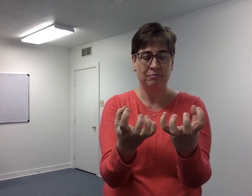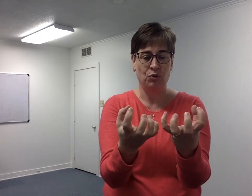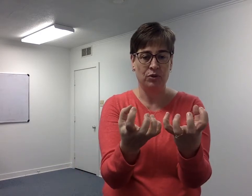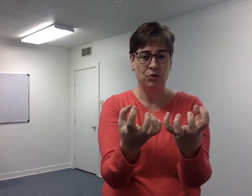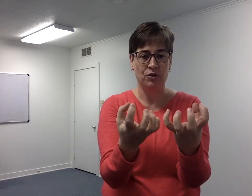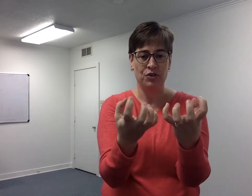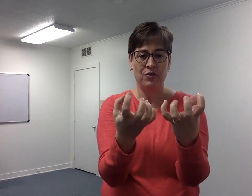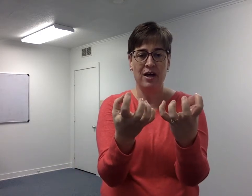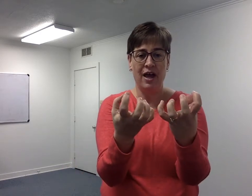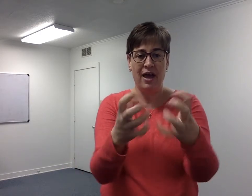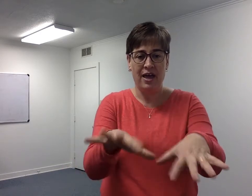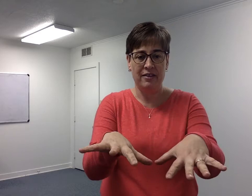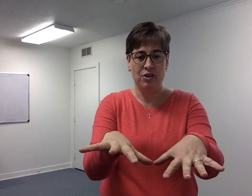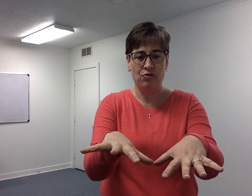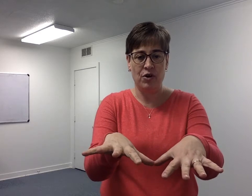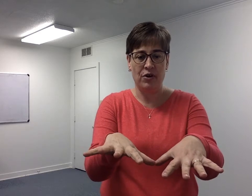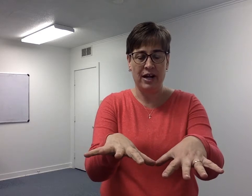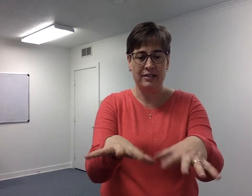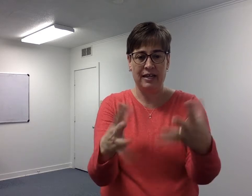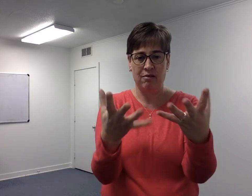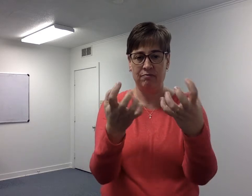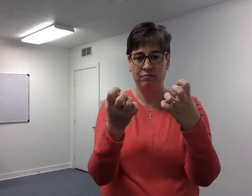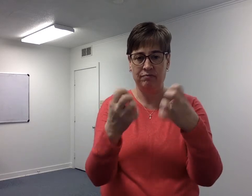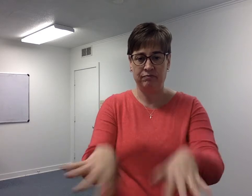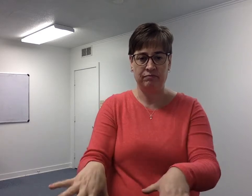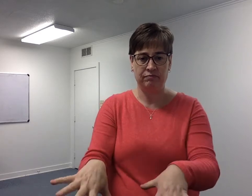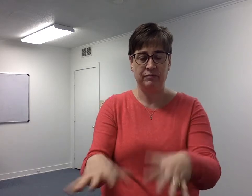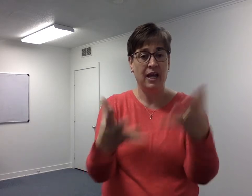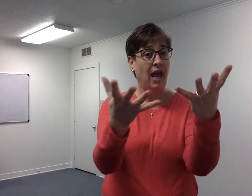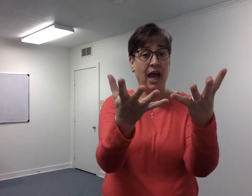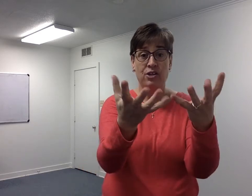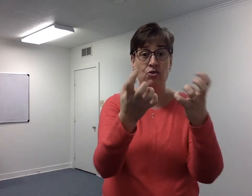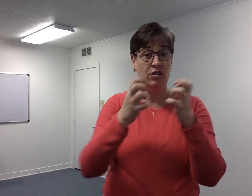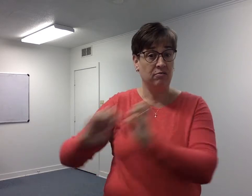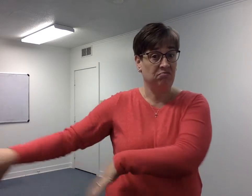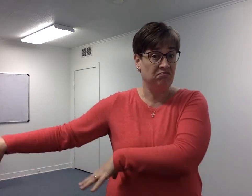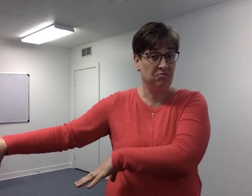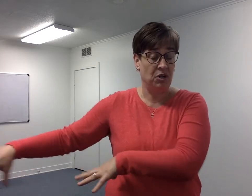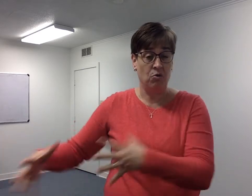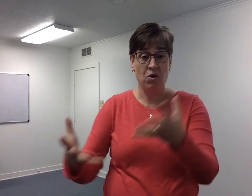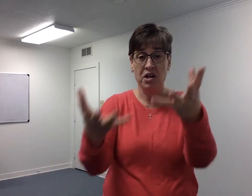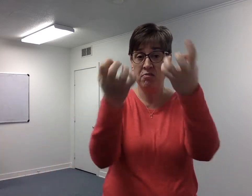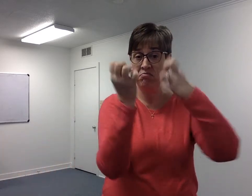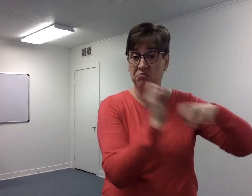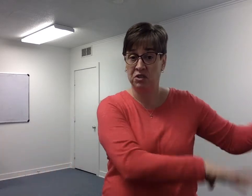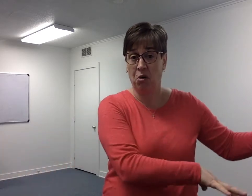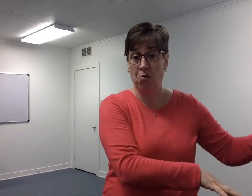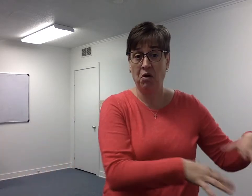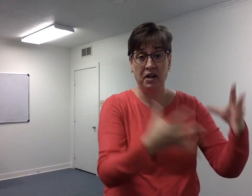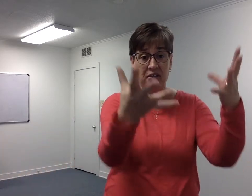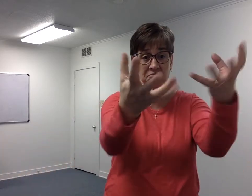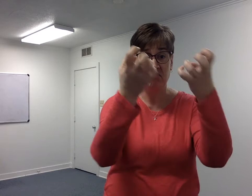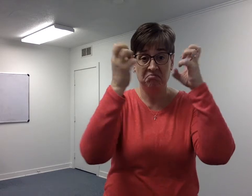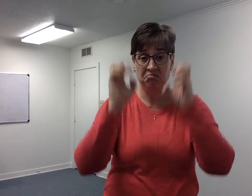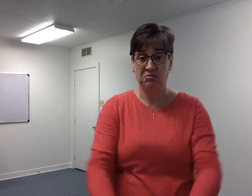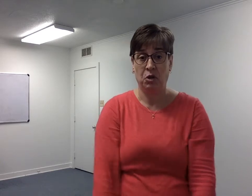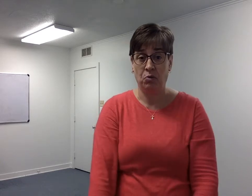Pull it towards you, and then you throw your hands out. And you can, don't want it, don't want it, don't want